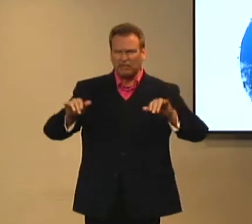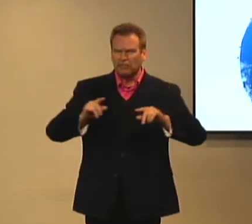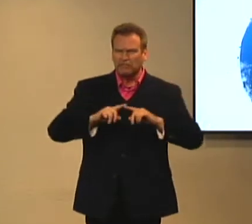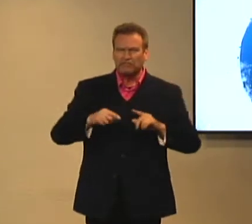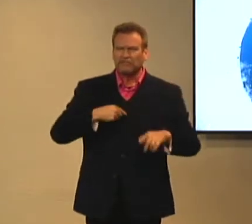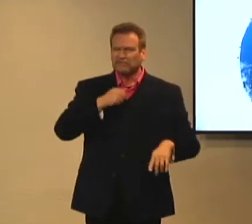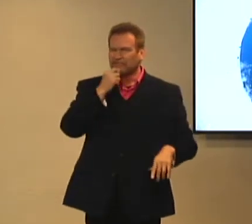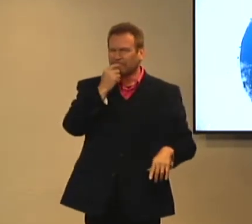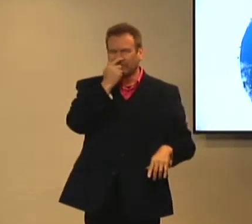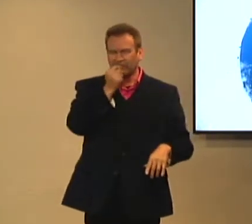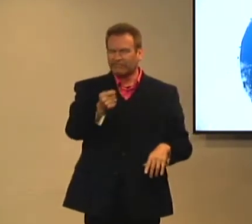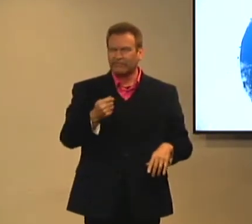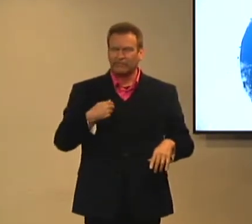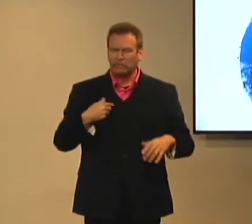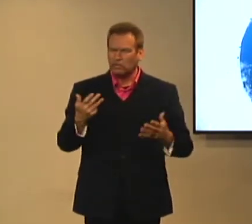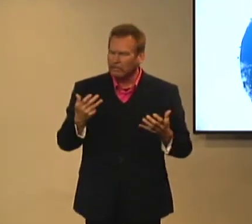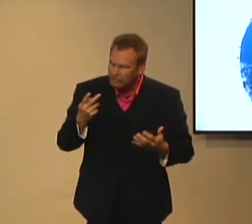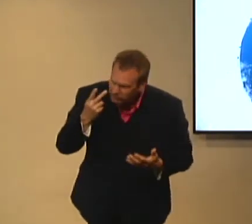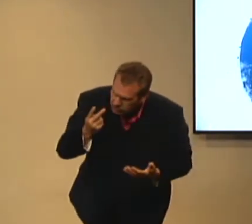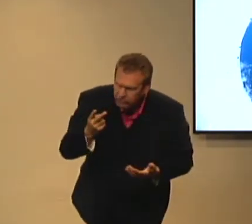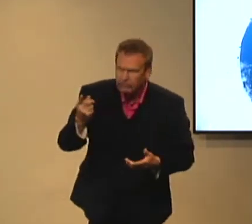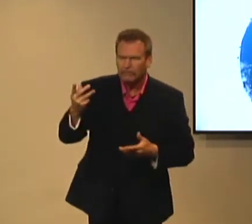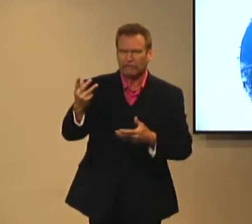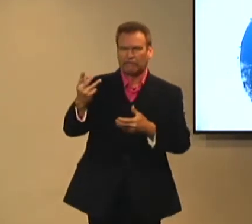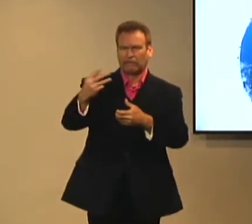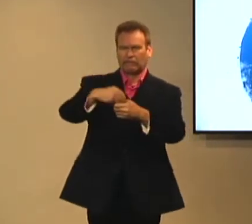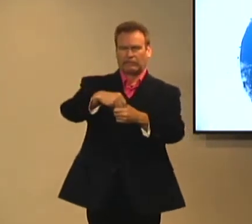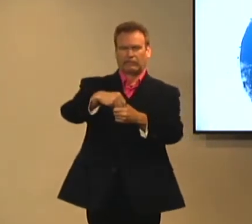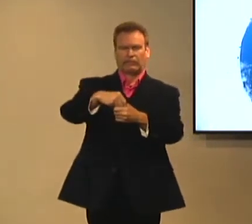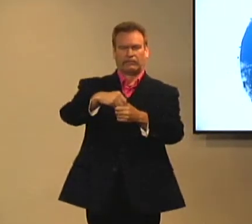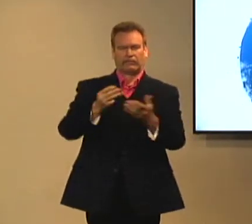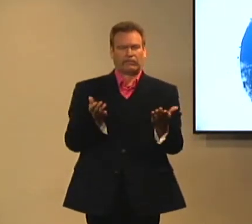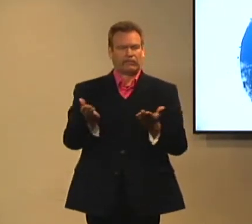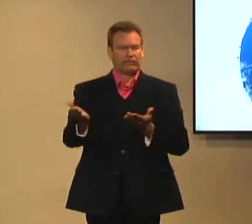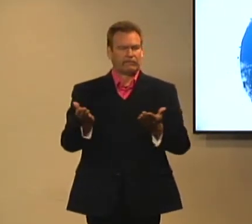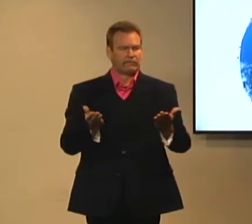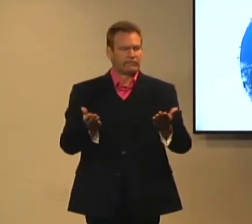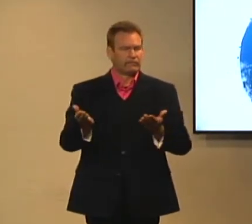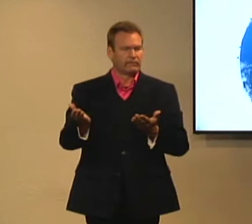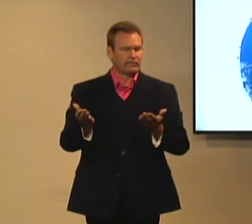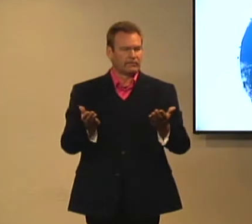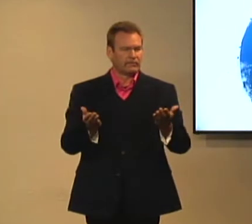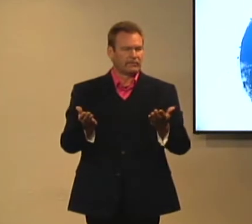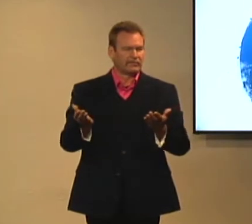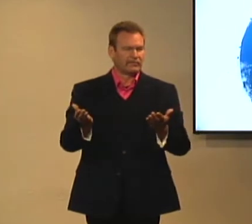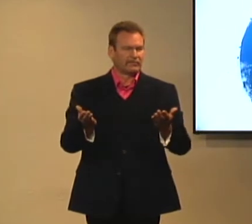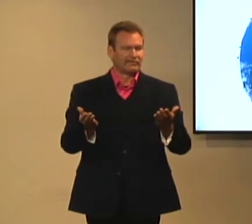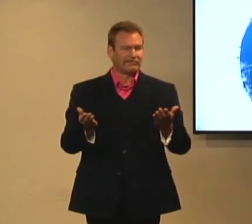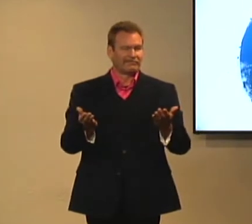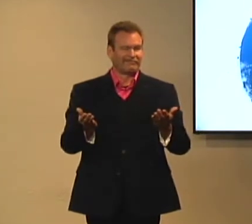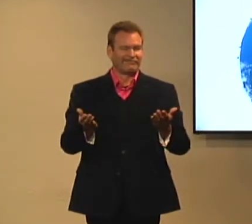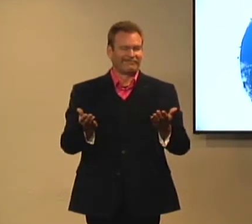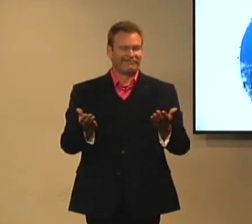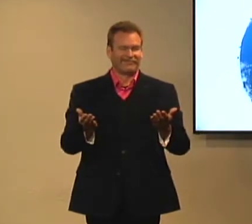leave, and same old thing. Not really interesting. People don't get involved. They don't get involved in service.